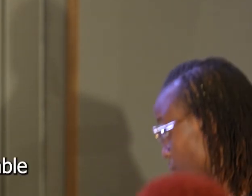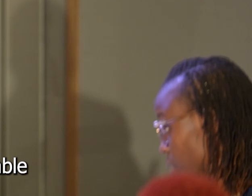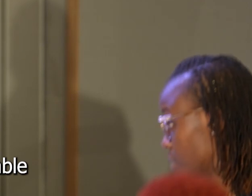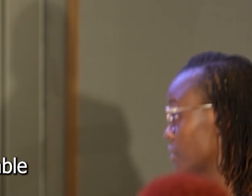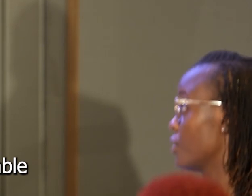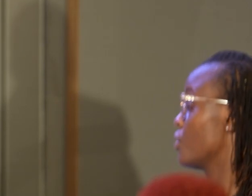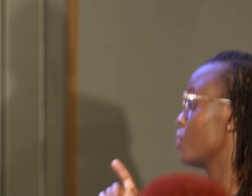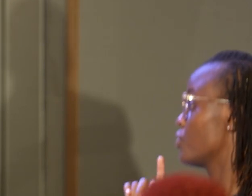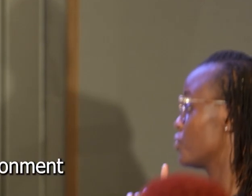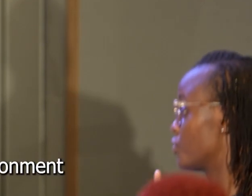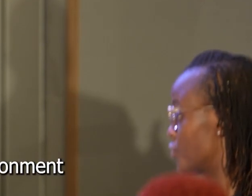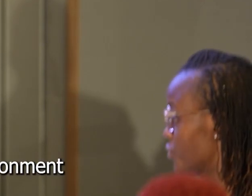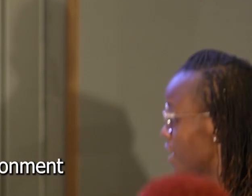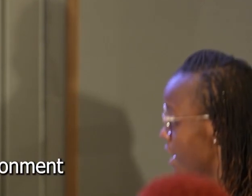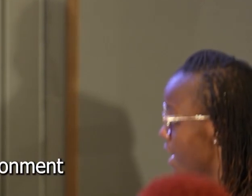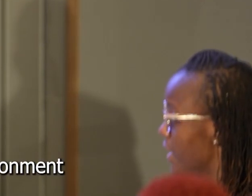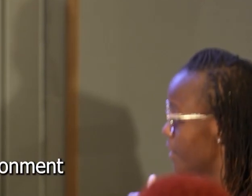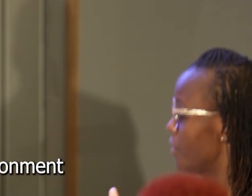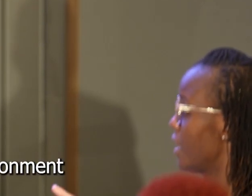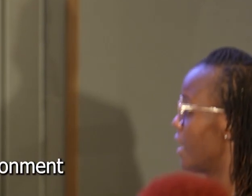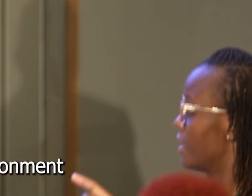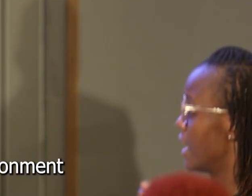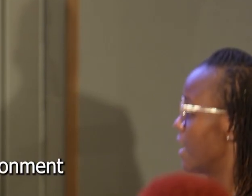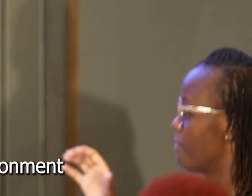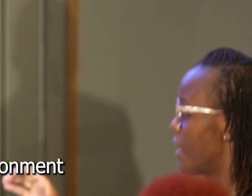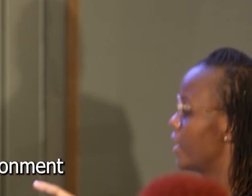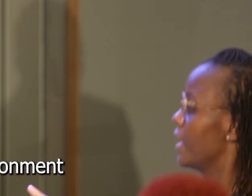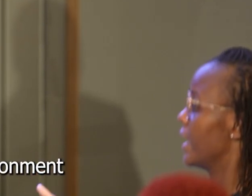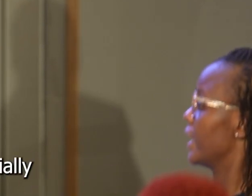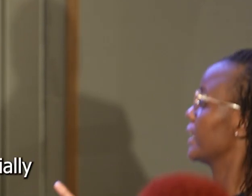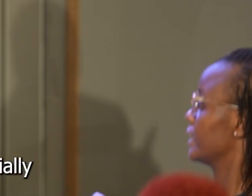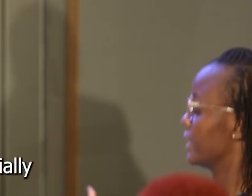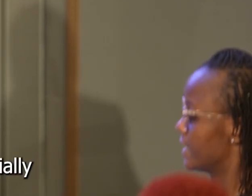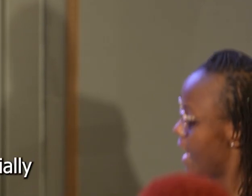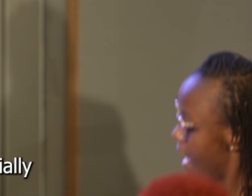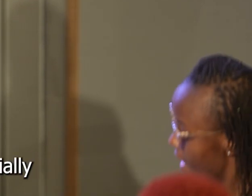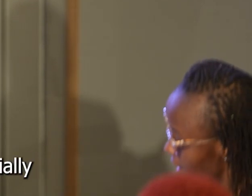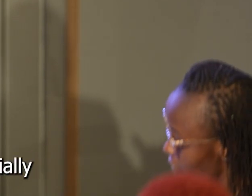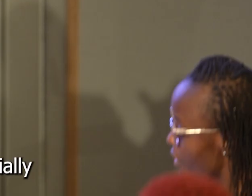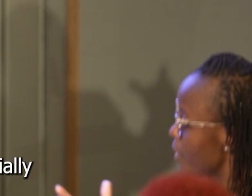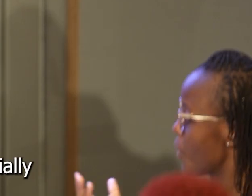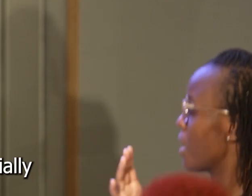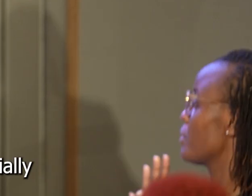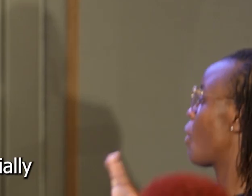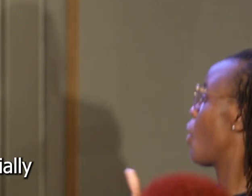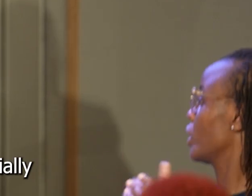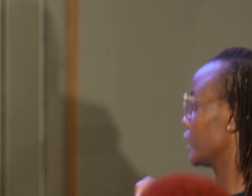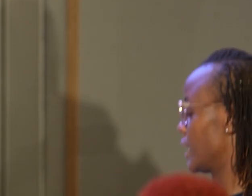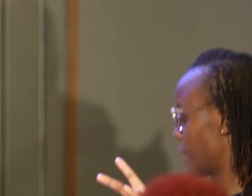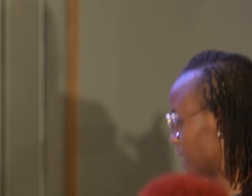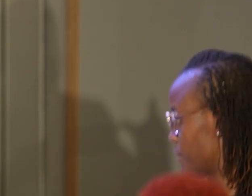to enable and empower and then create an environment where everyone can participate